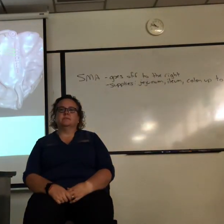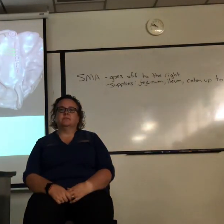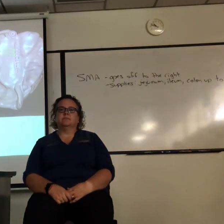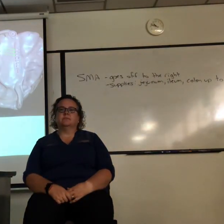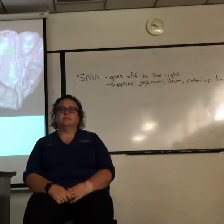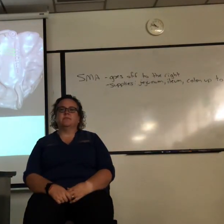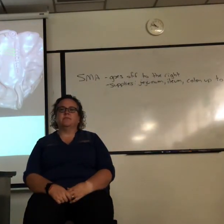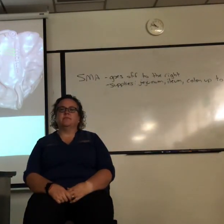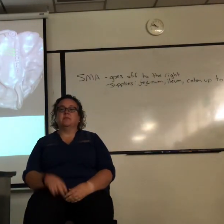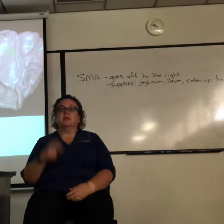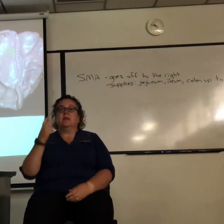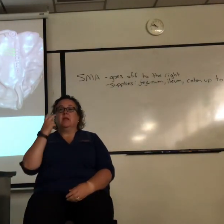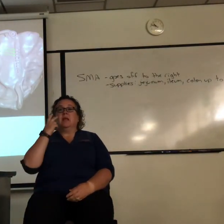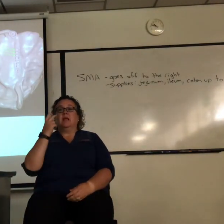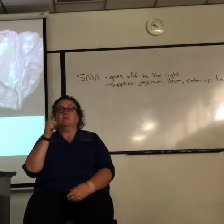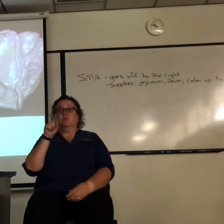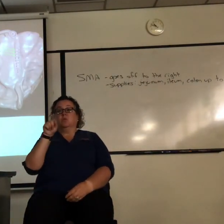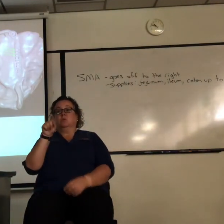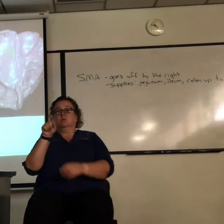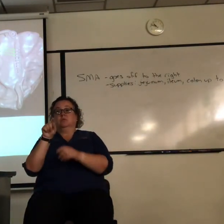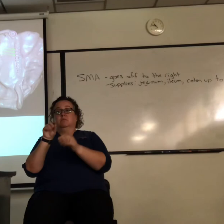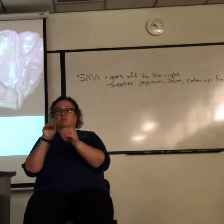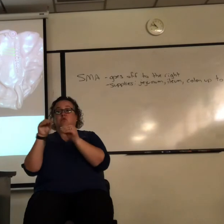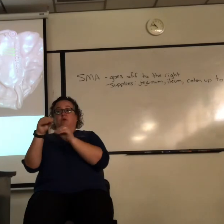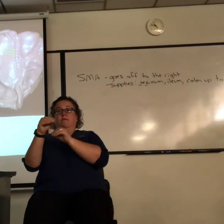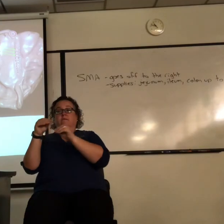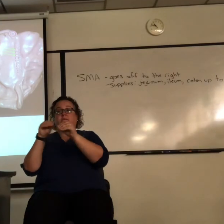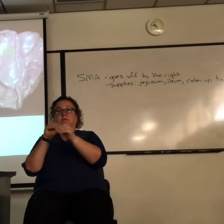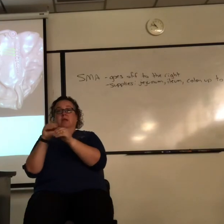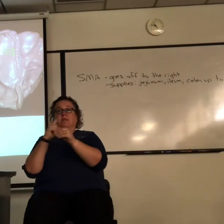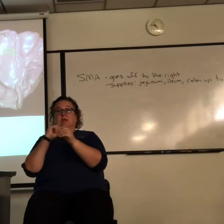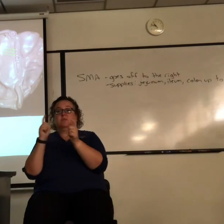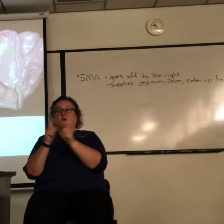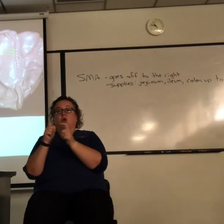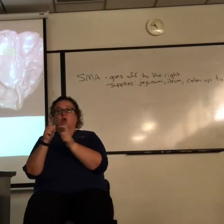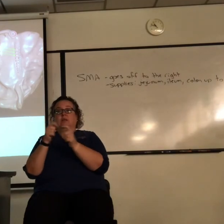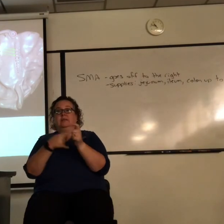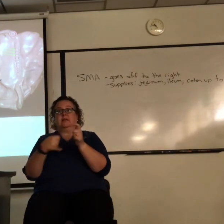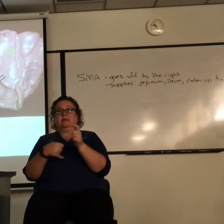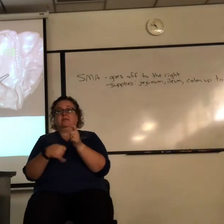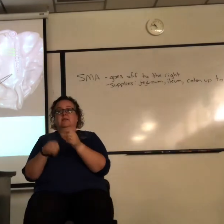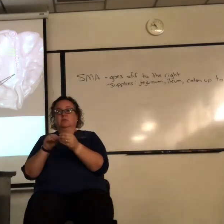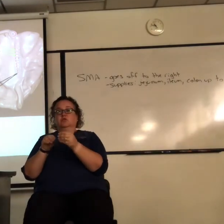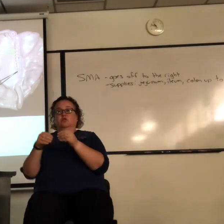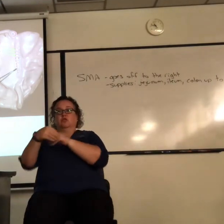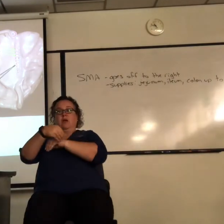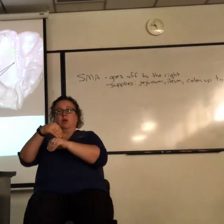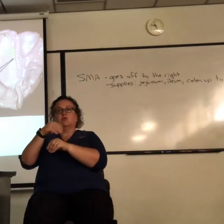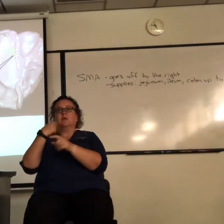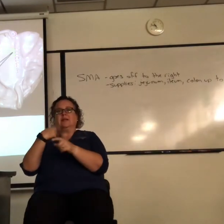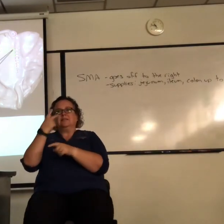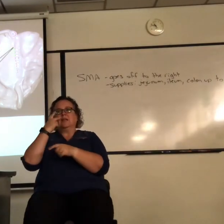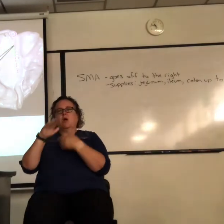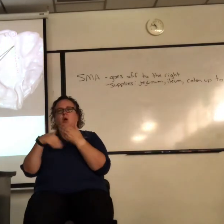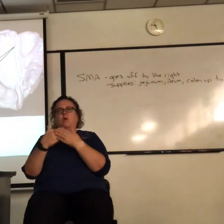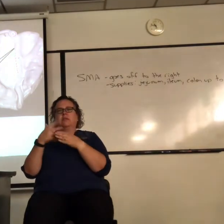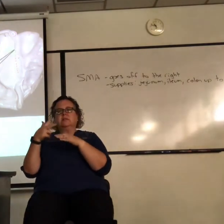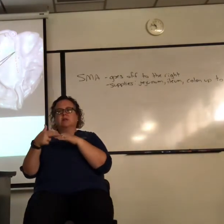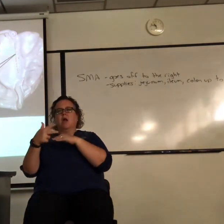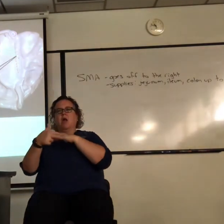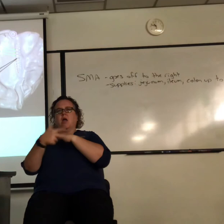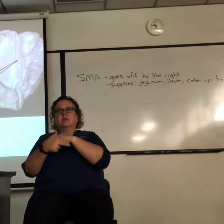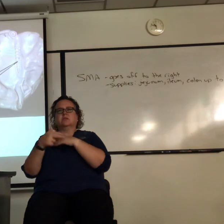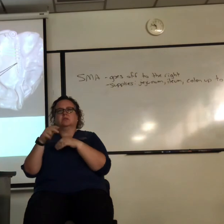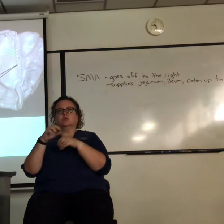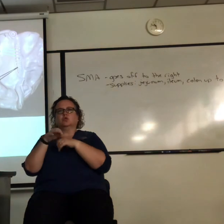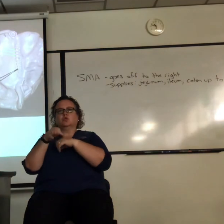So if you turn these small intestines around, you can see all these little cut lines, cut tubes. Those are